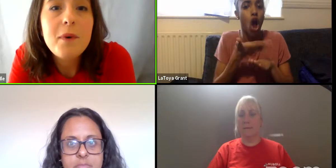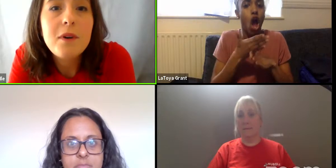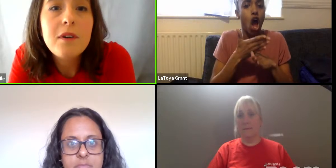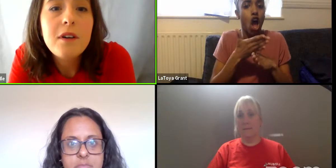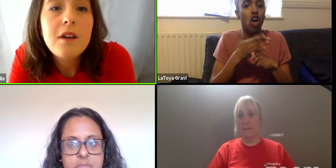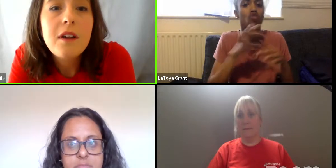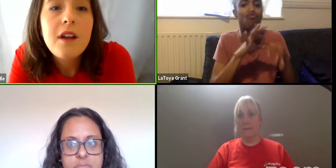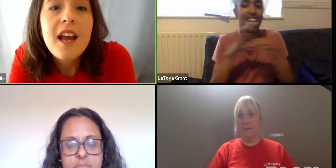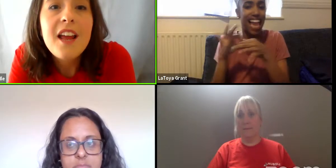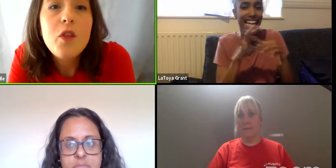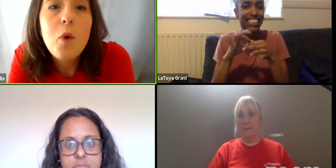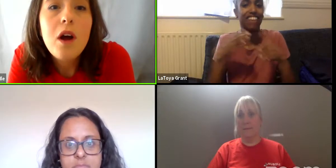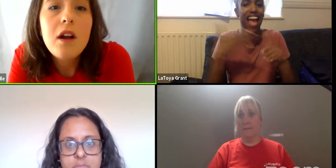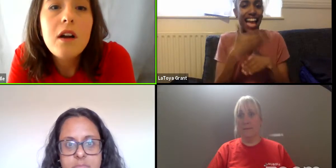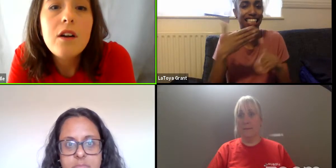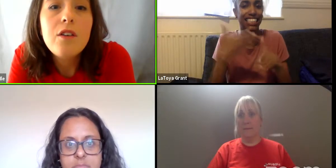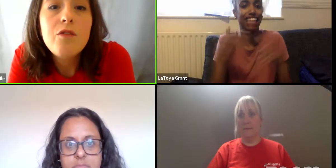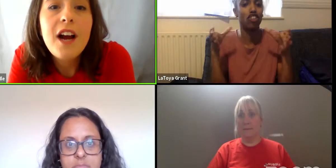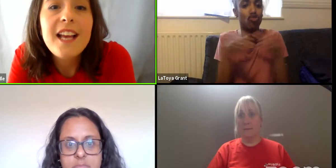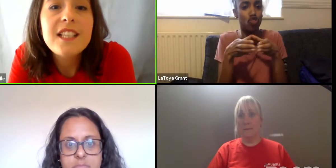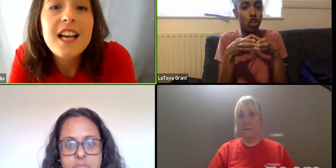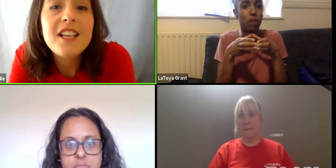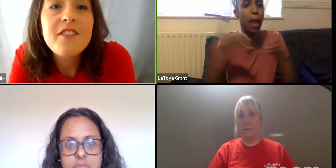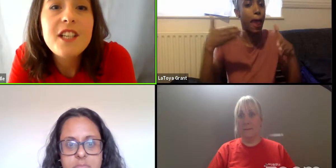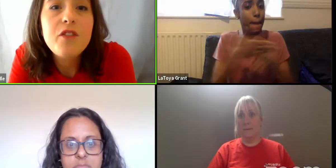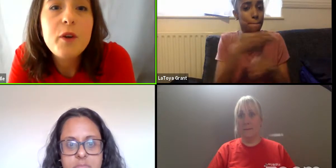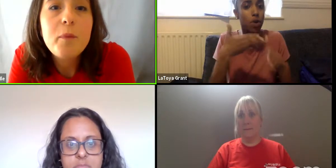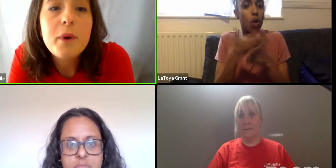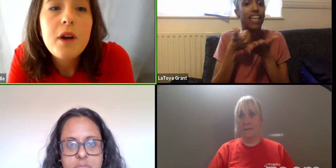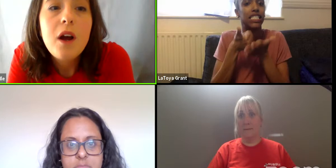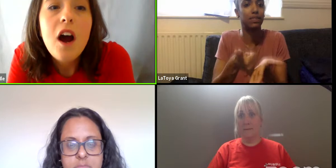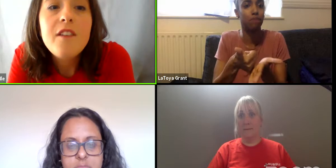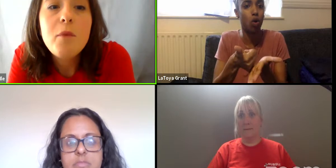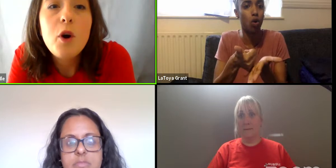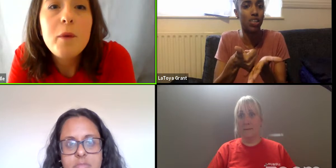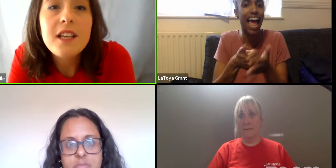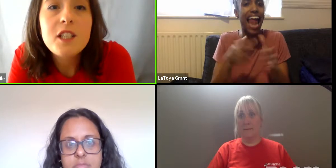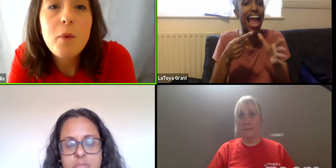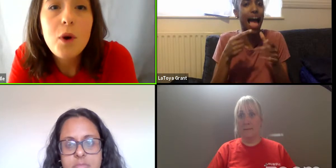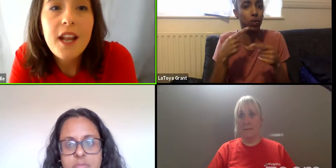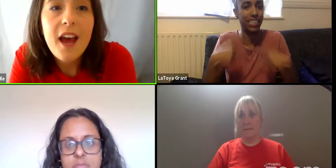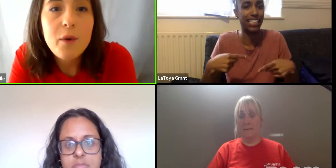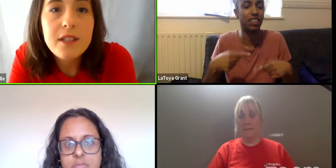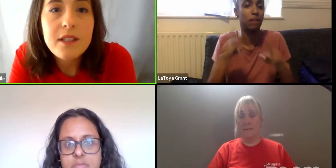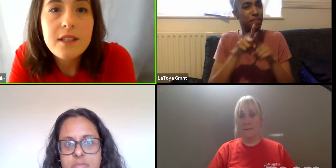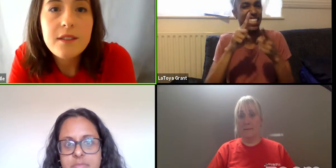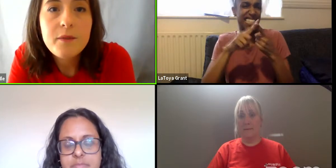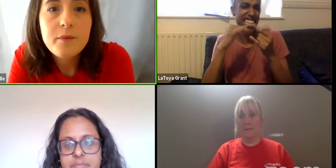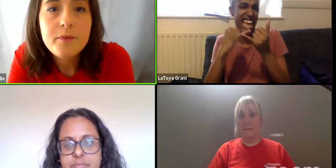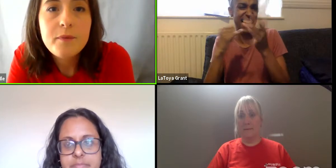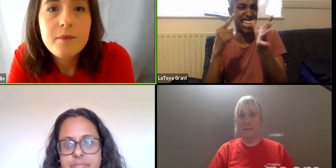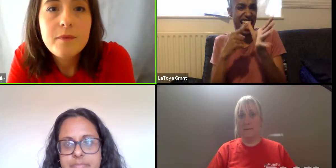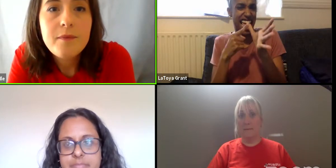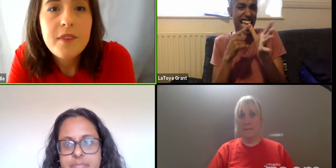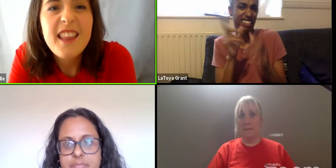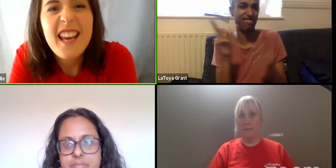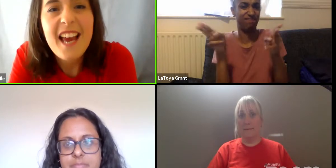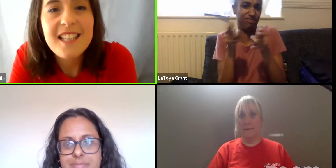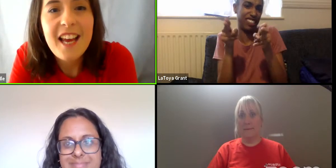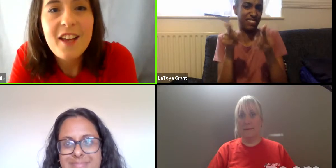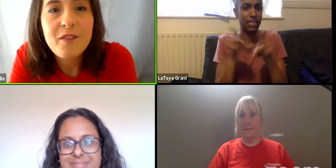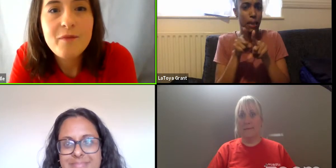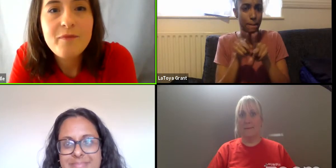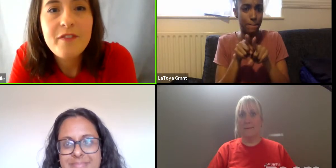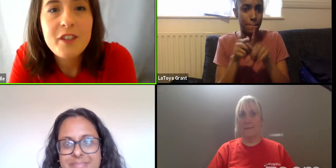disabled people in the work-related activity group of employment and support allowance,